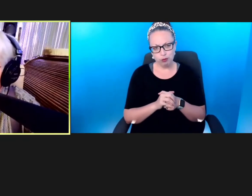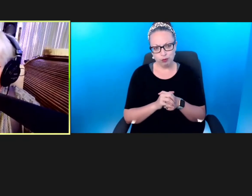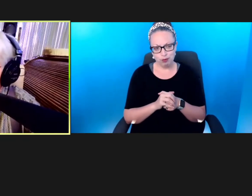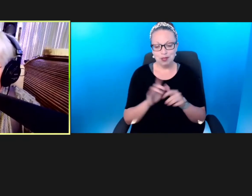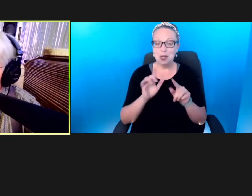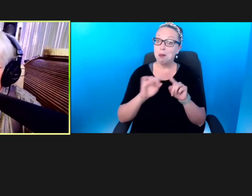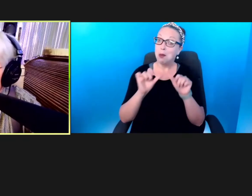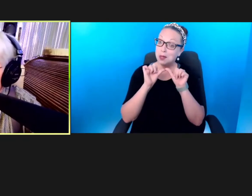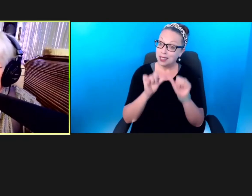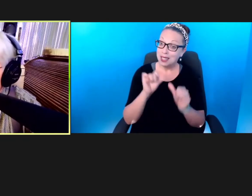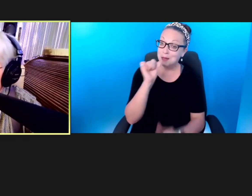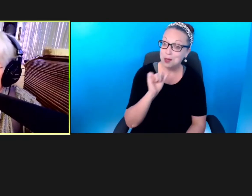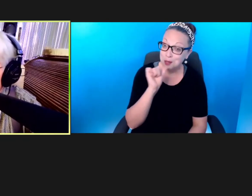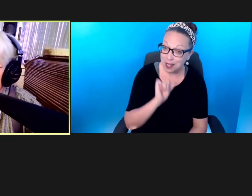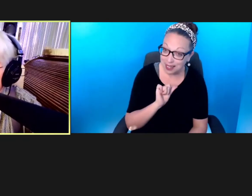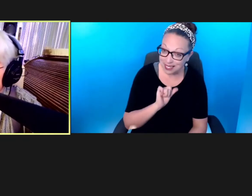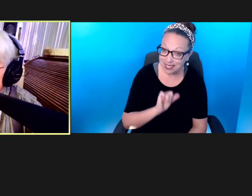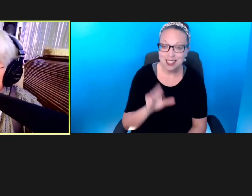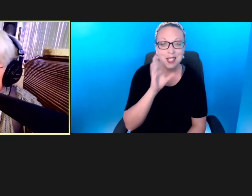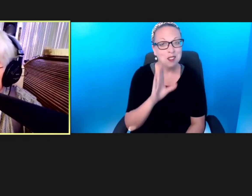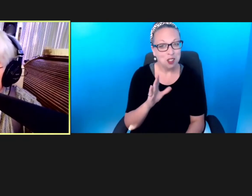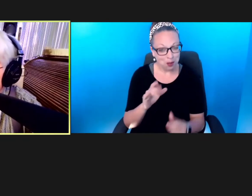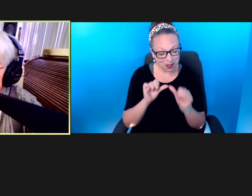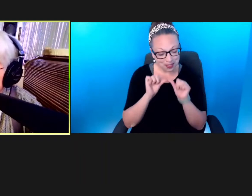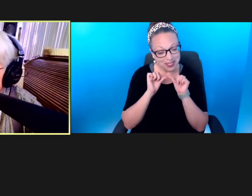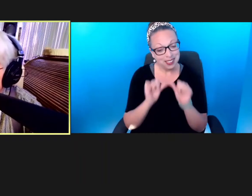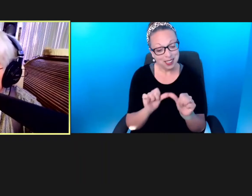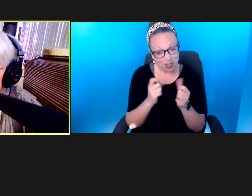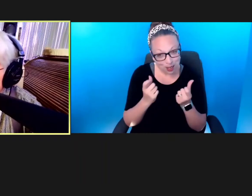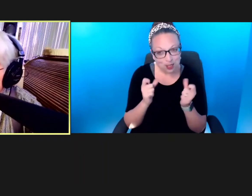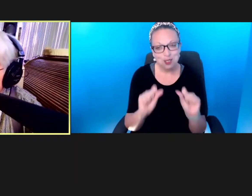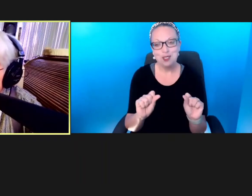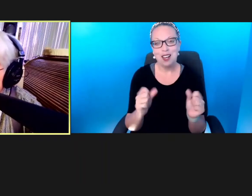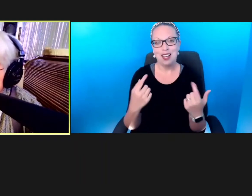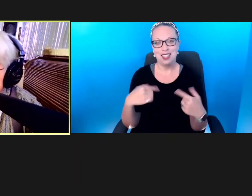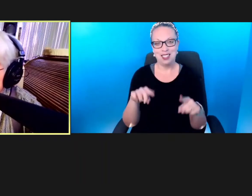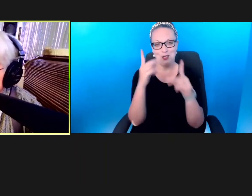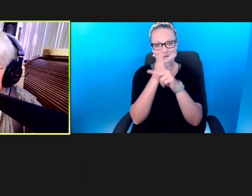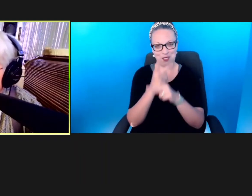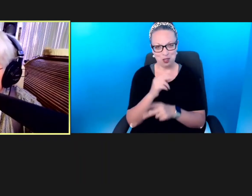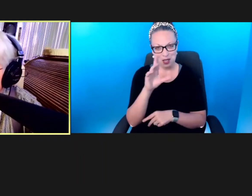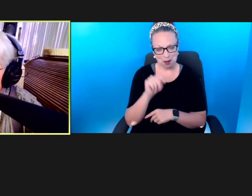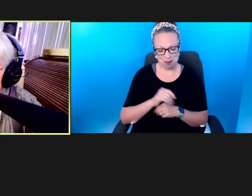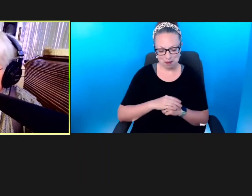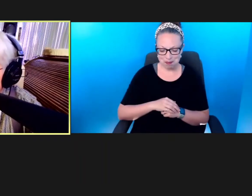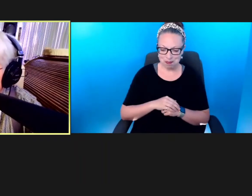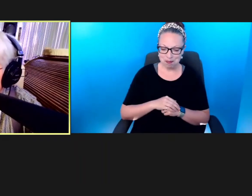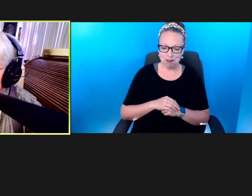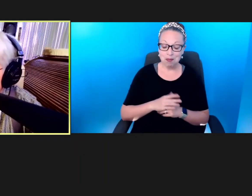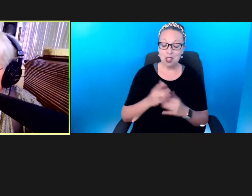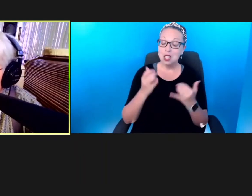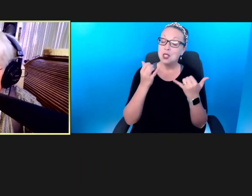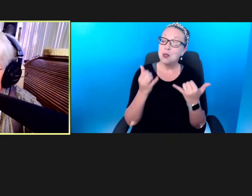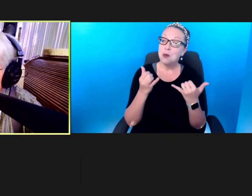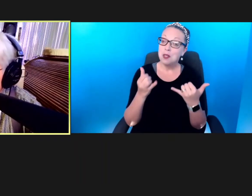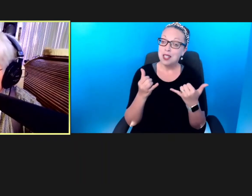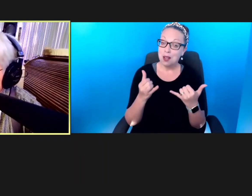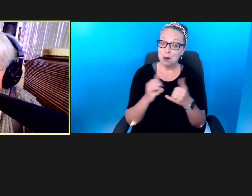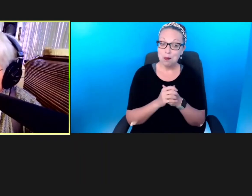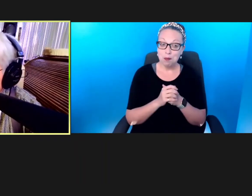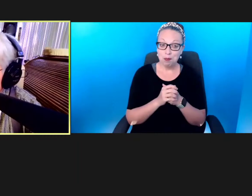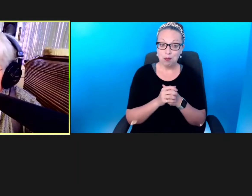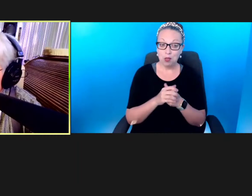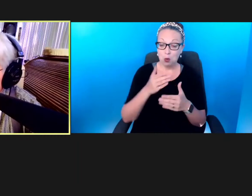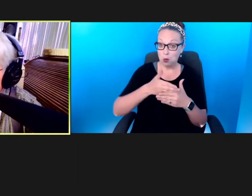trying, and we will keep trying till we figure it out. So, Jeff, we're ending the month